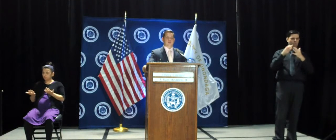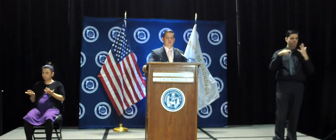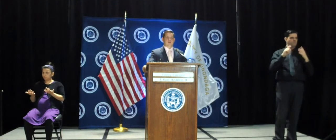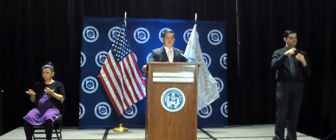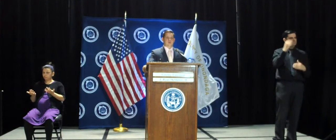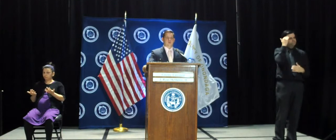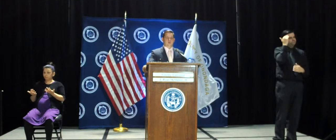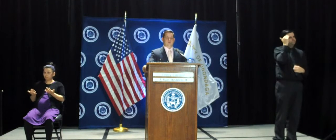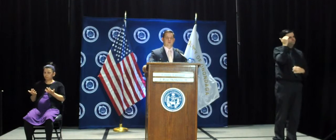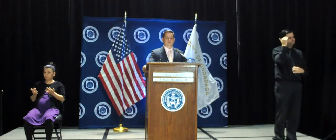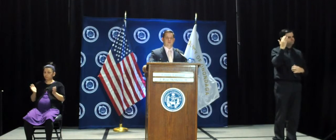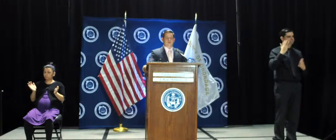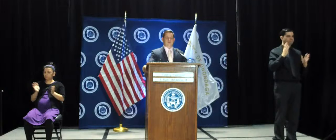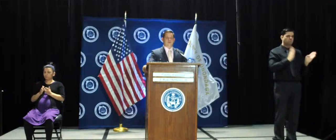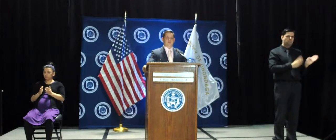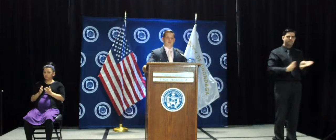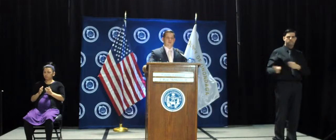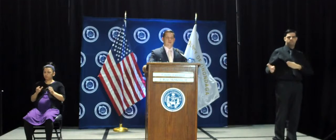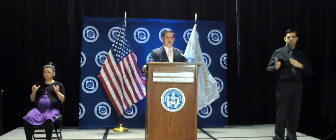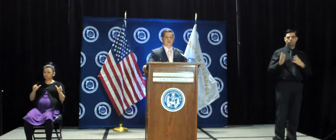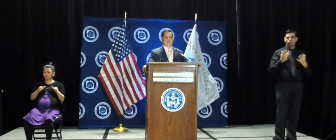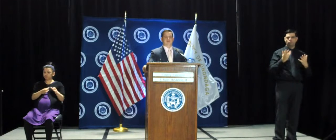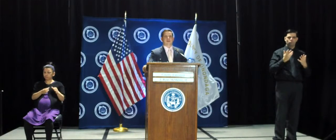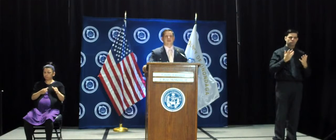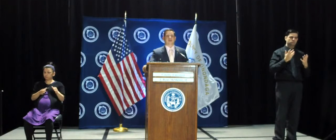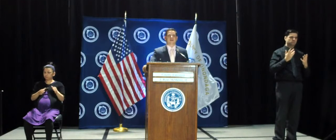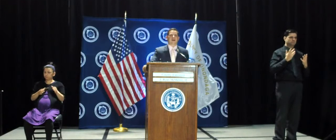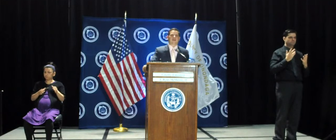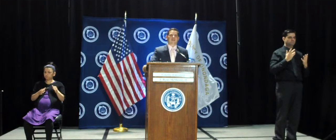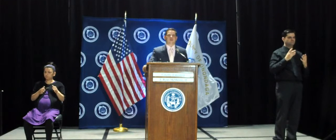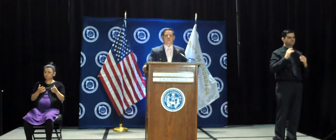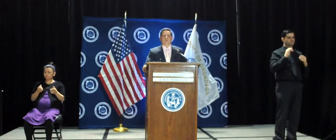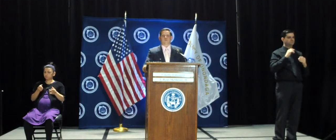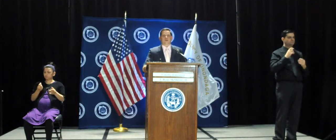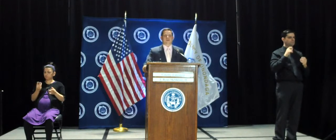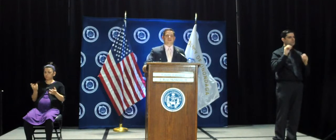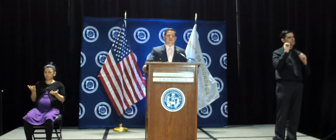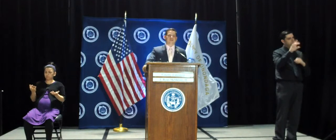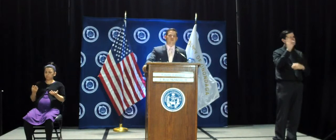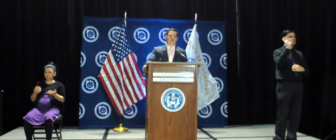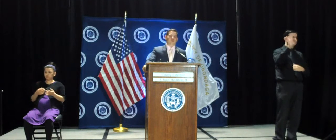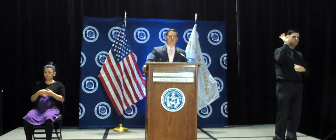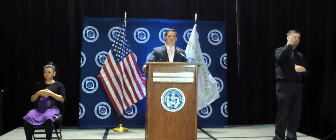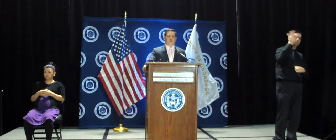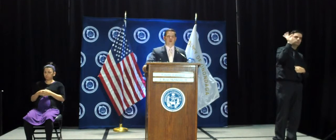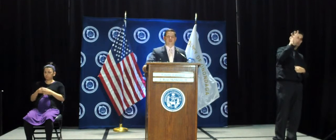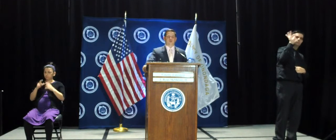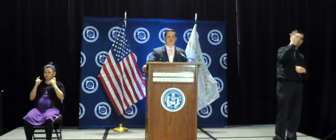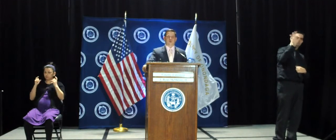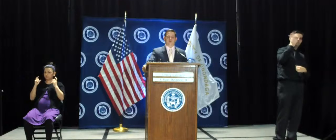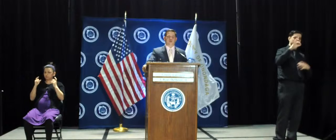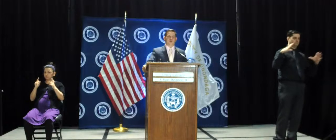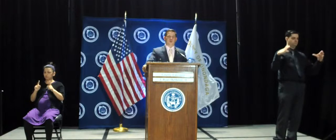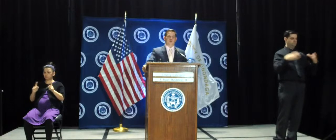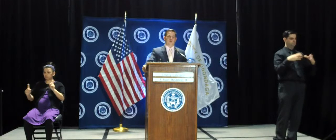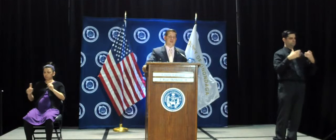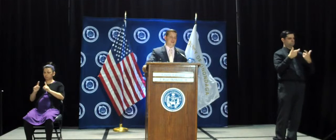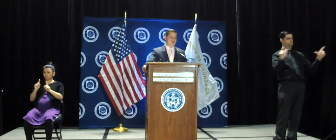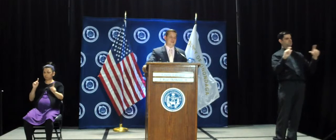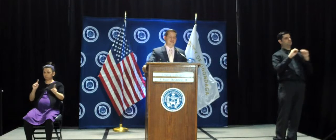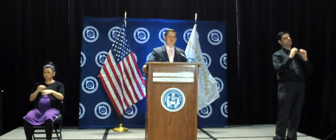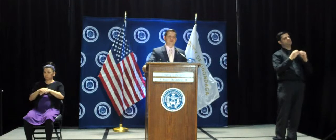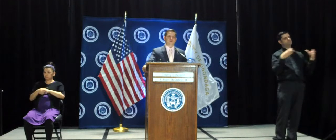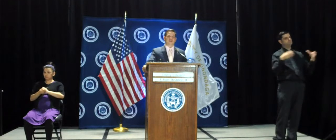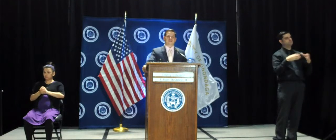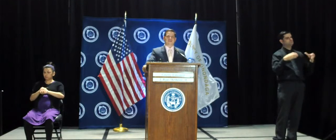and who even look, and again, people don't like to be told what to do,